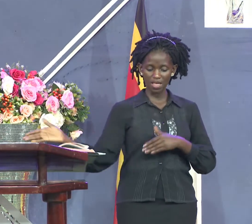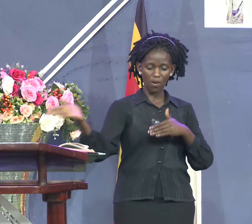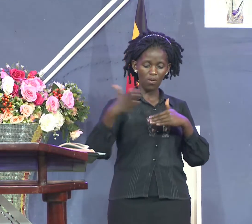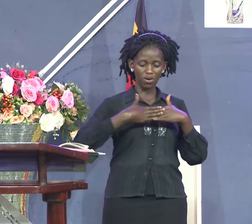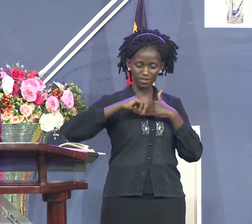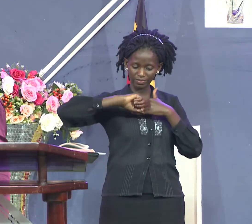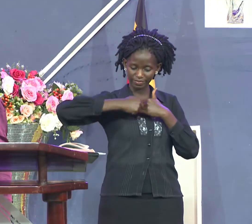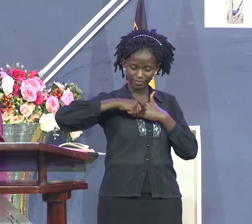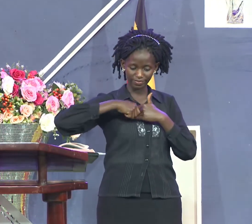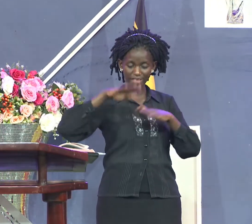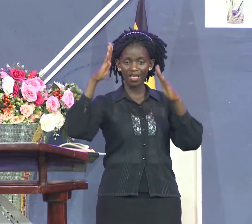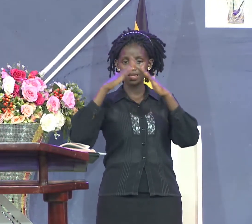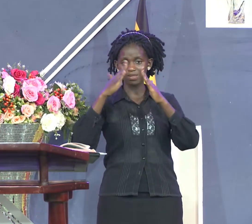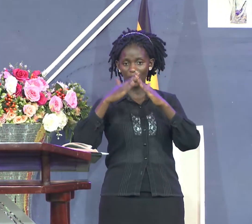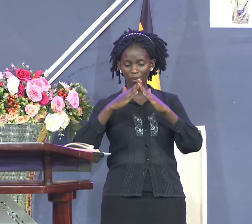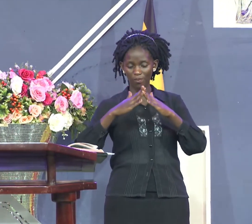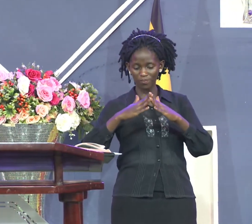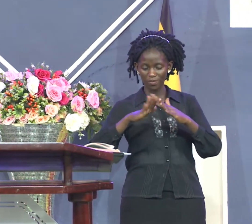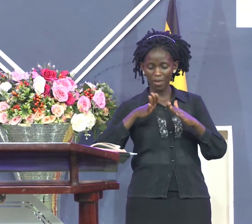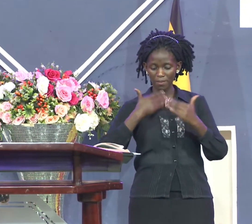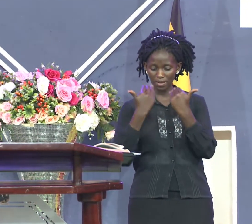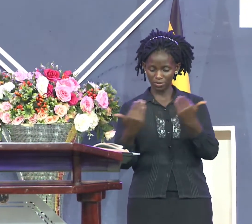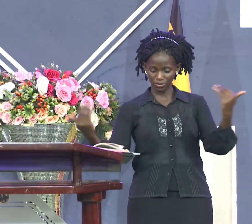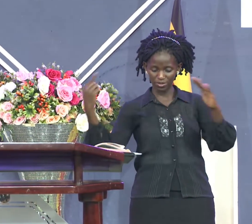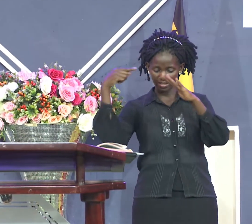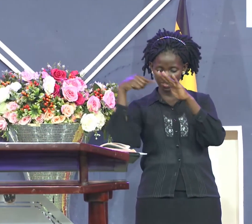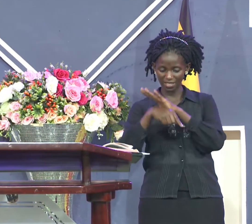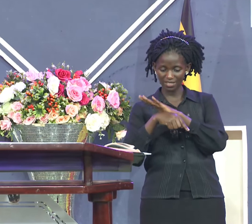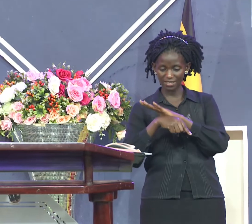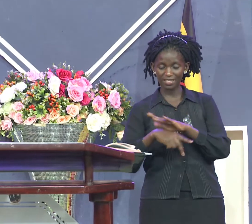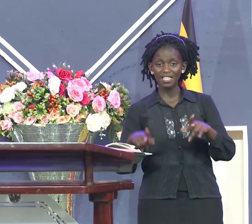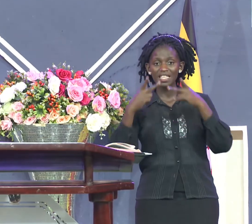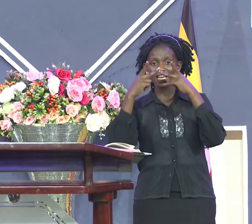As for me, I thought maybe I will keep them inside the house.